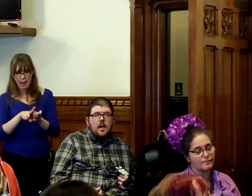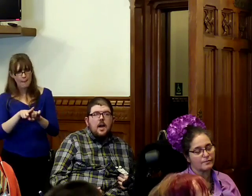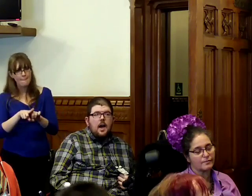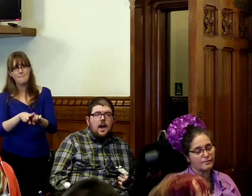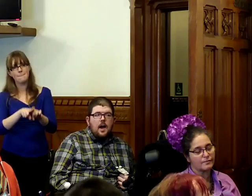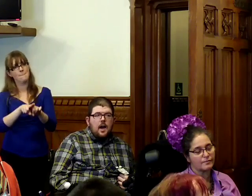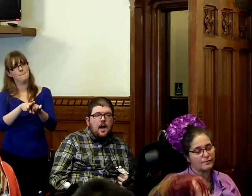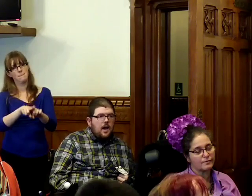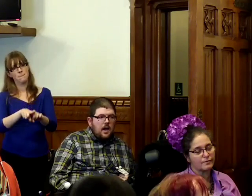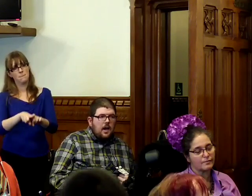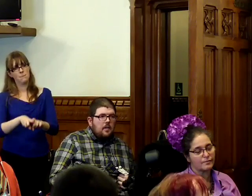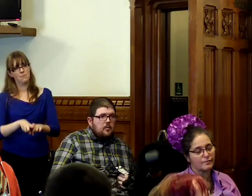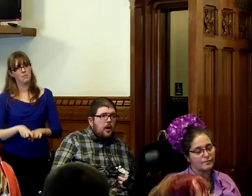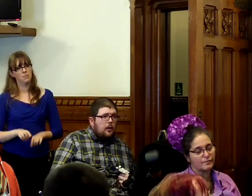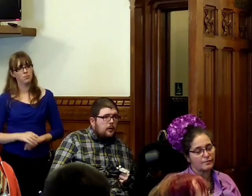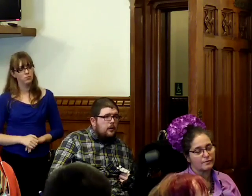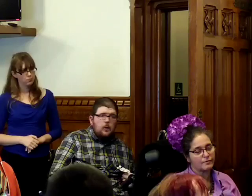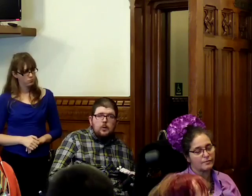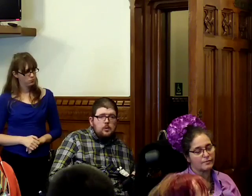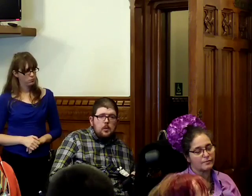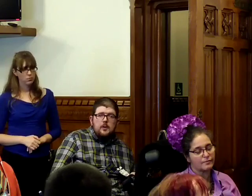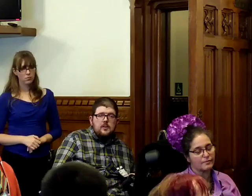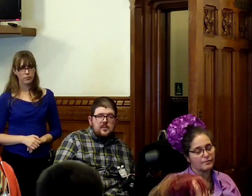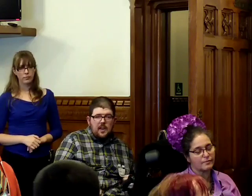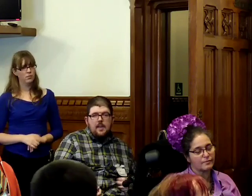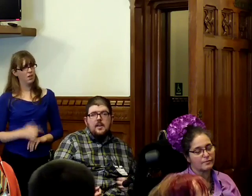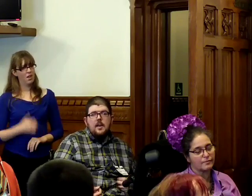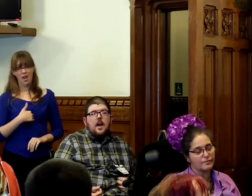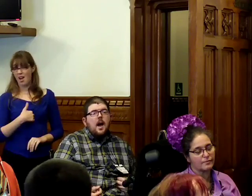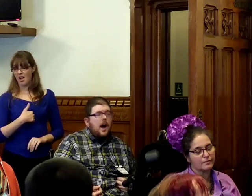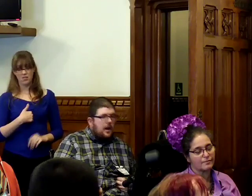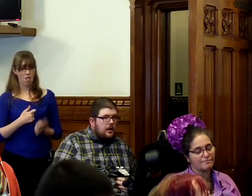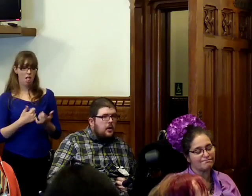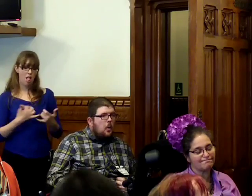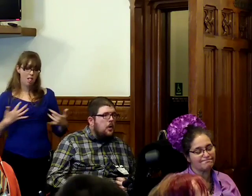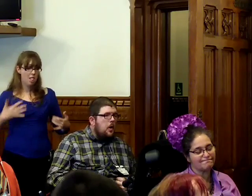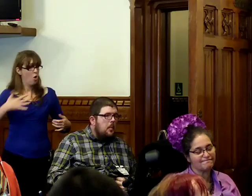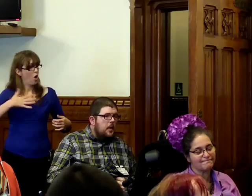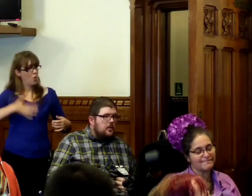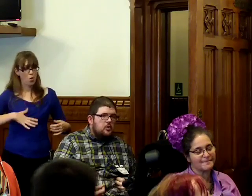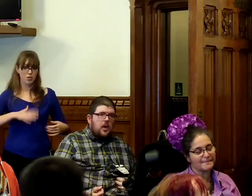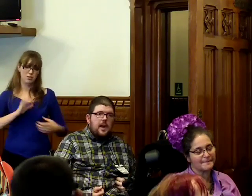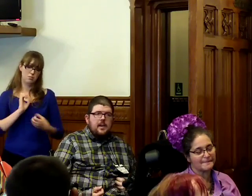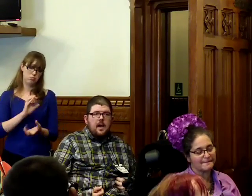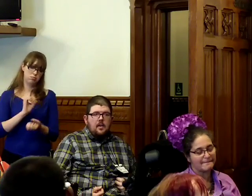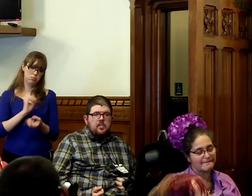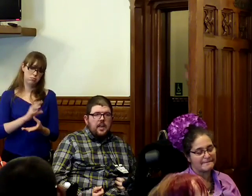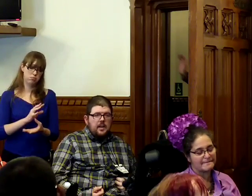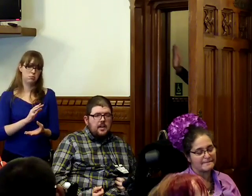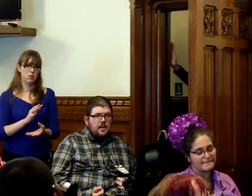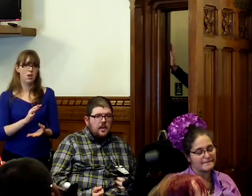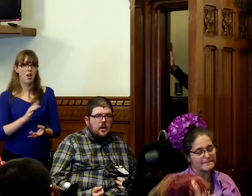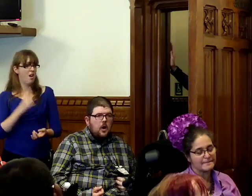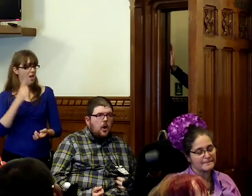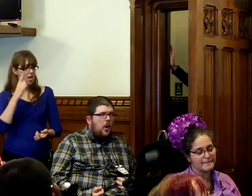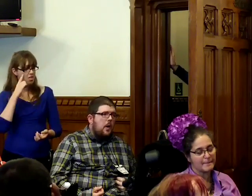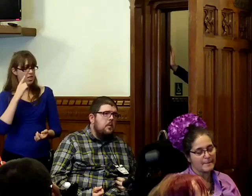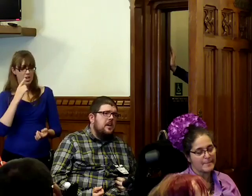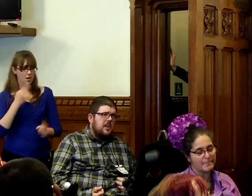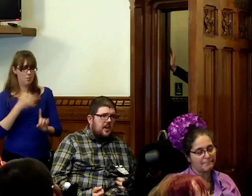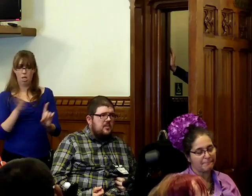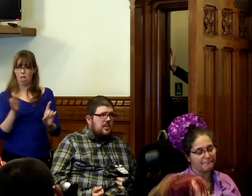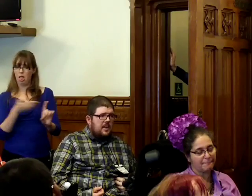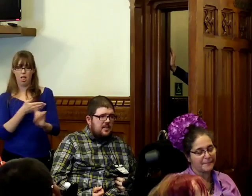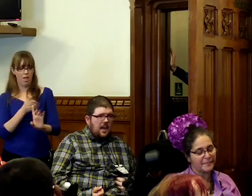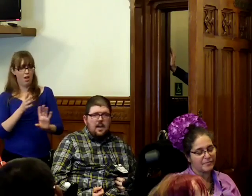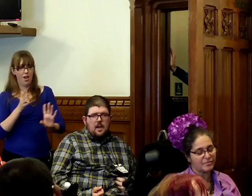And I've got loads more to say. I'm going on land train, I think. Oh,